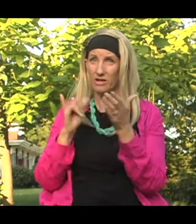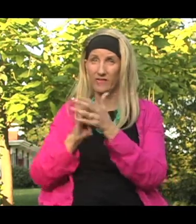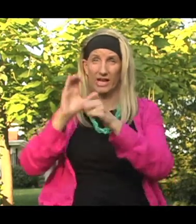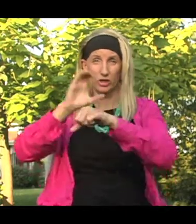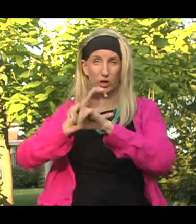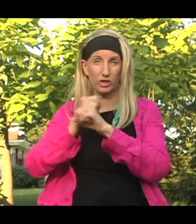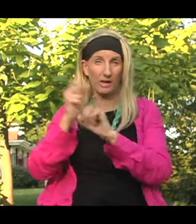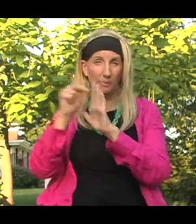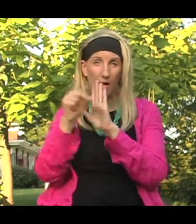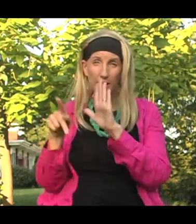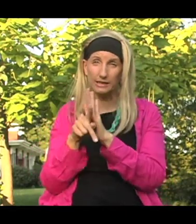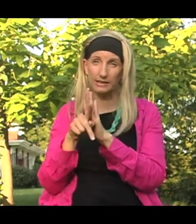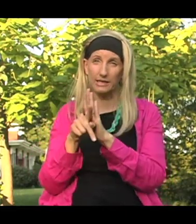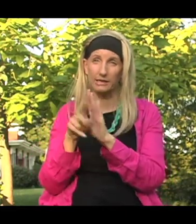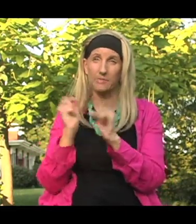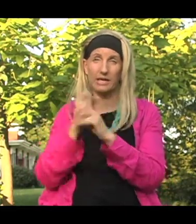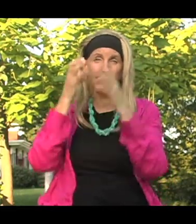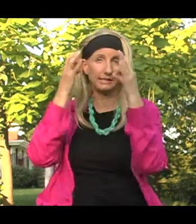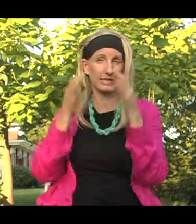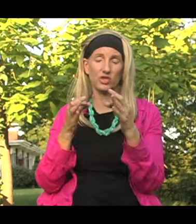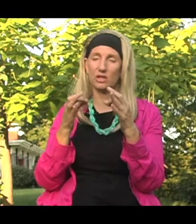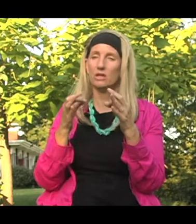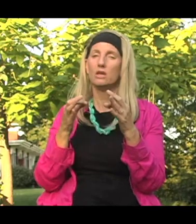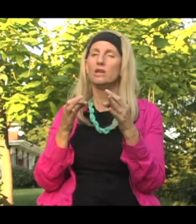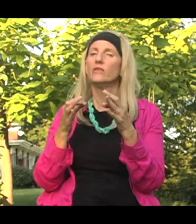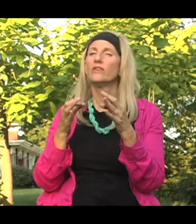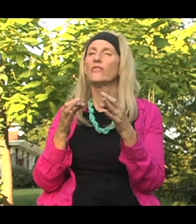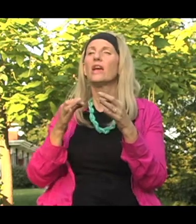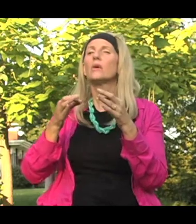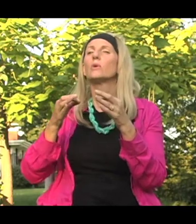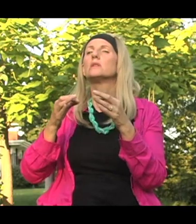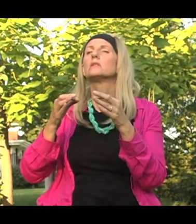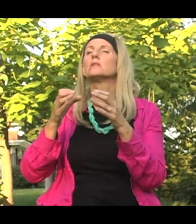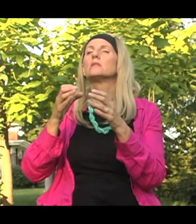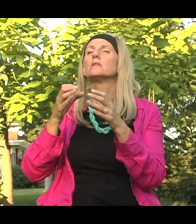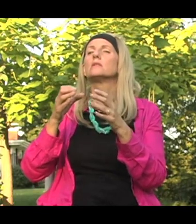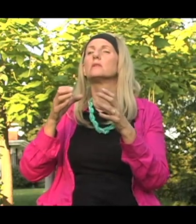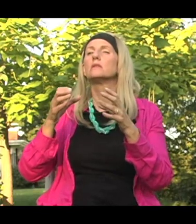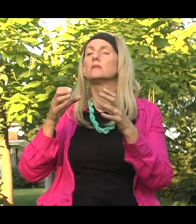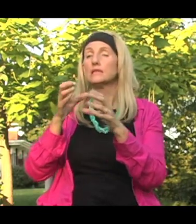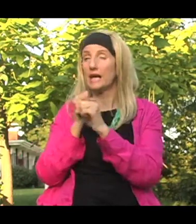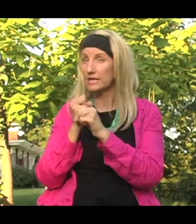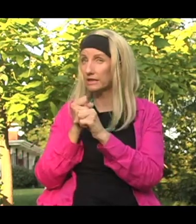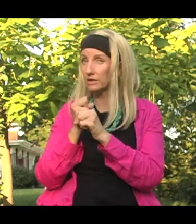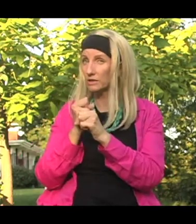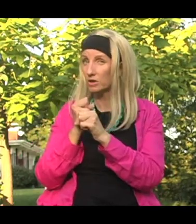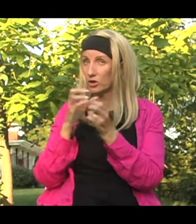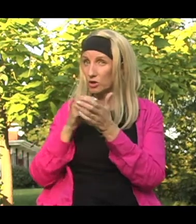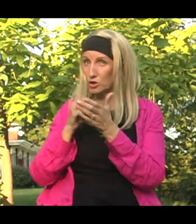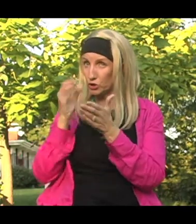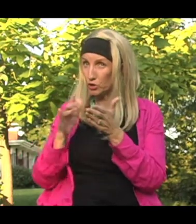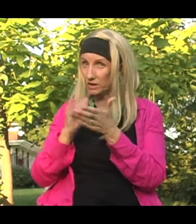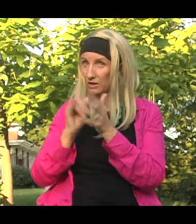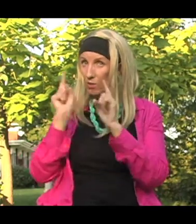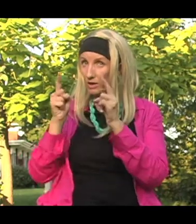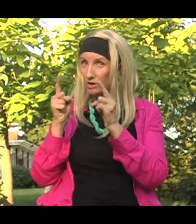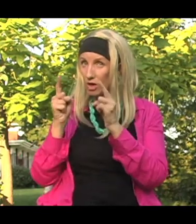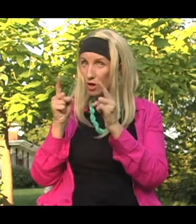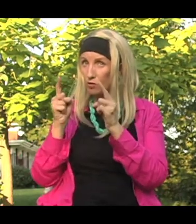that church made a policy, they made a decision that they would take students that wanted to go